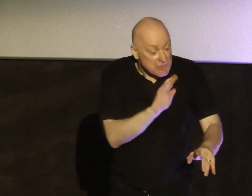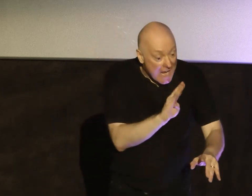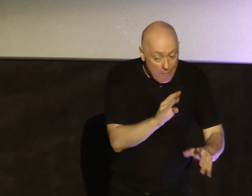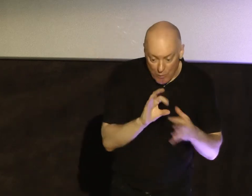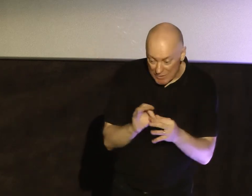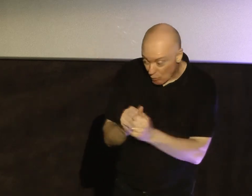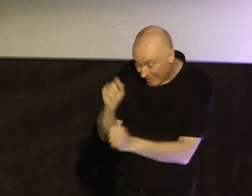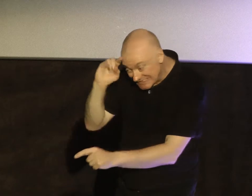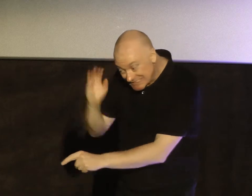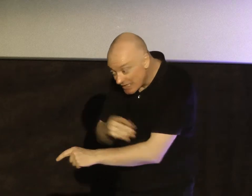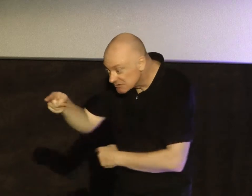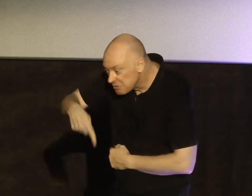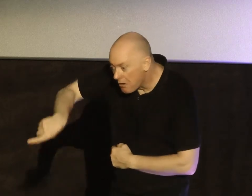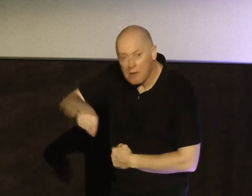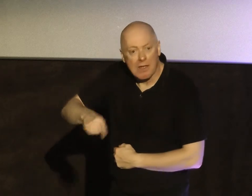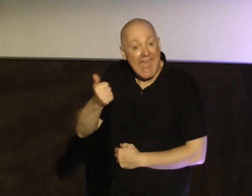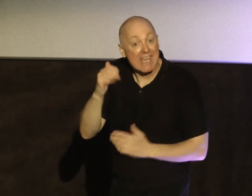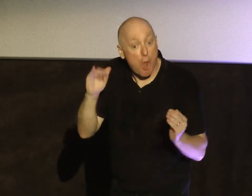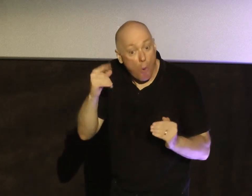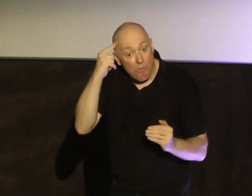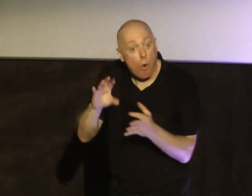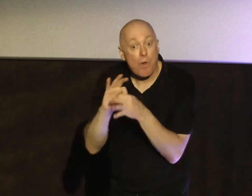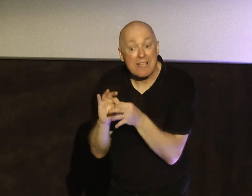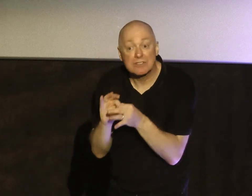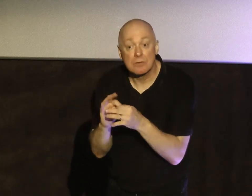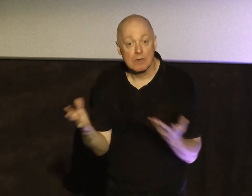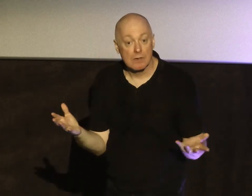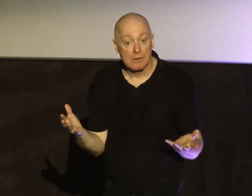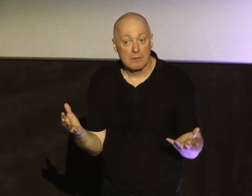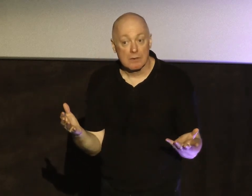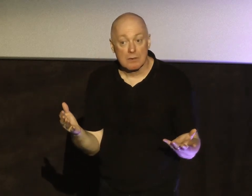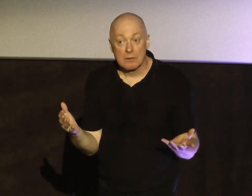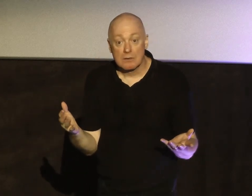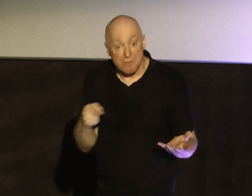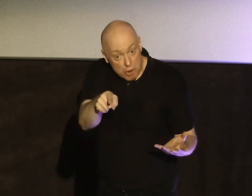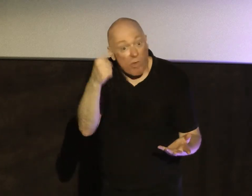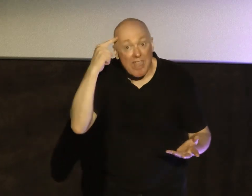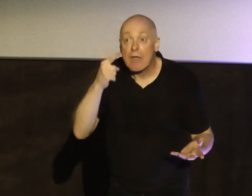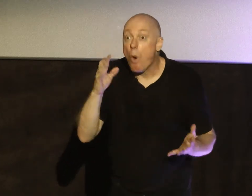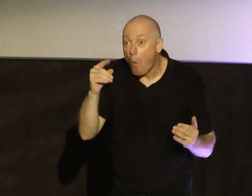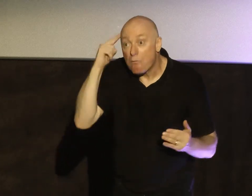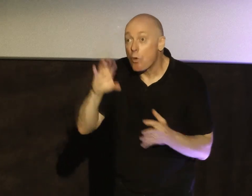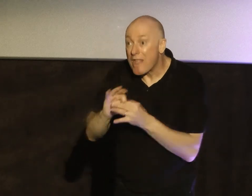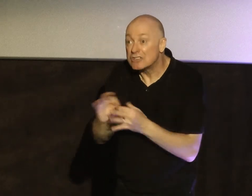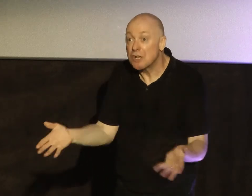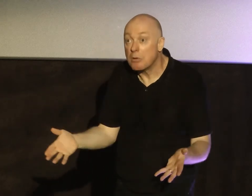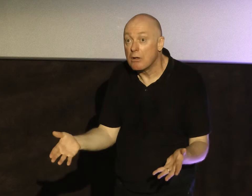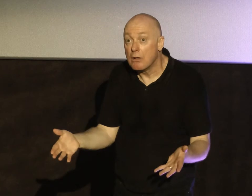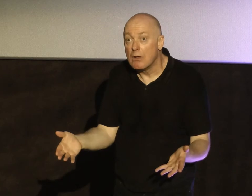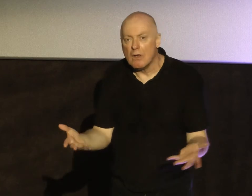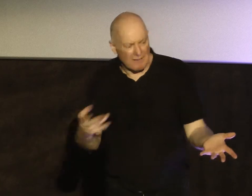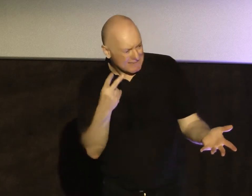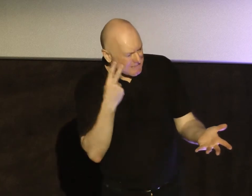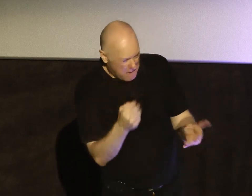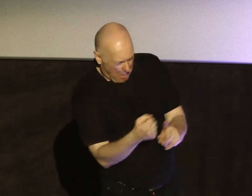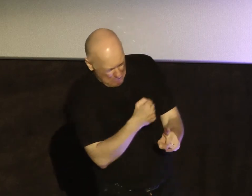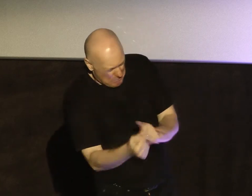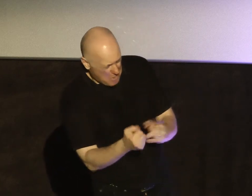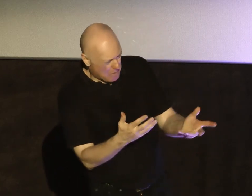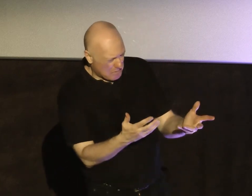there any hope for these relationships? Would you say that there's hope for these relationships? After the abuse, the betrayal, the deceit, the guilt, the